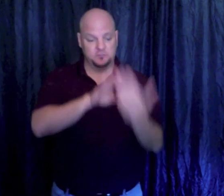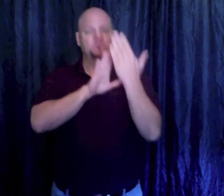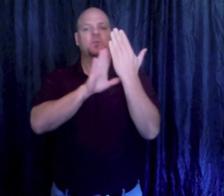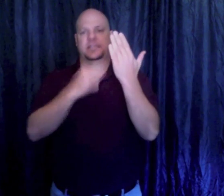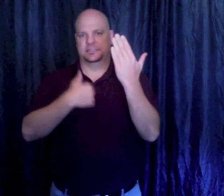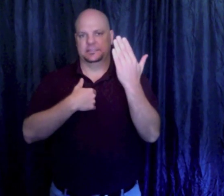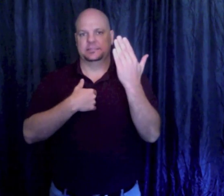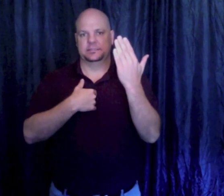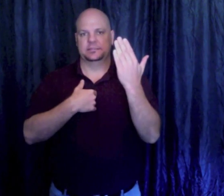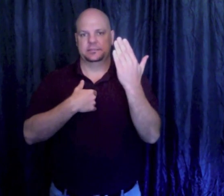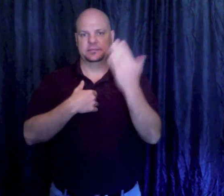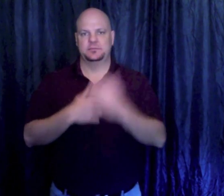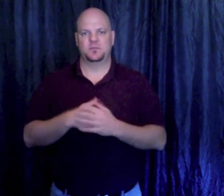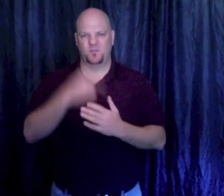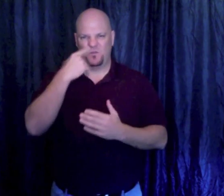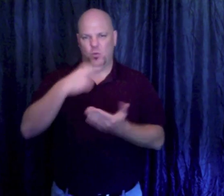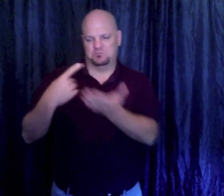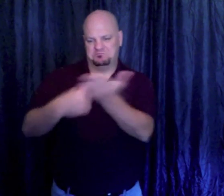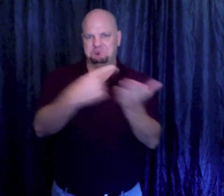you in this presentation.